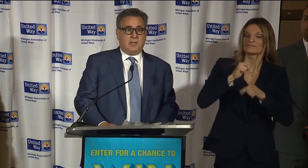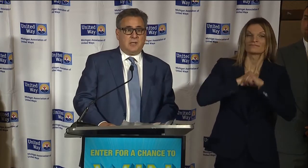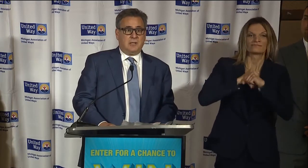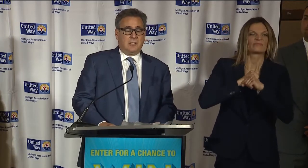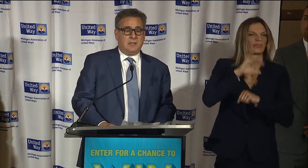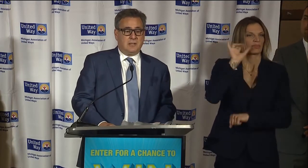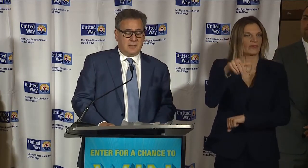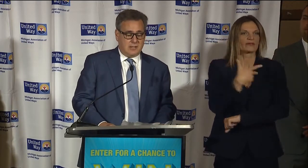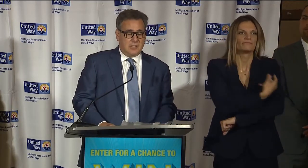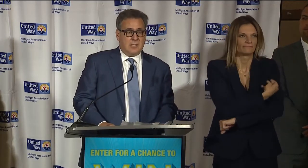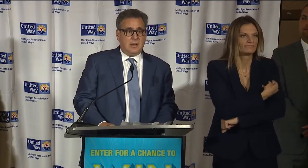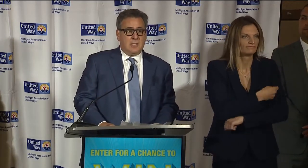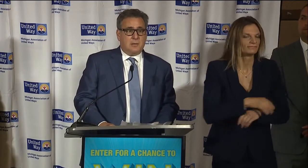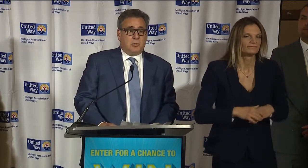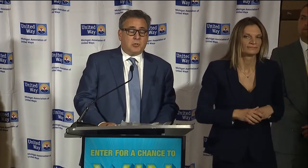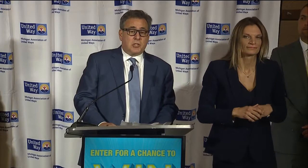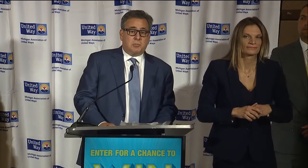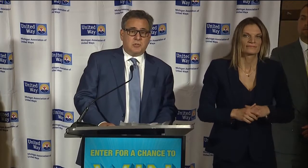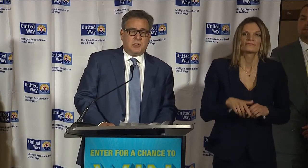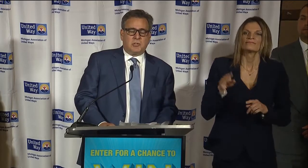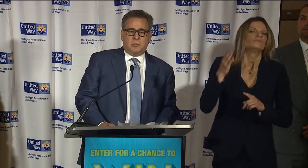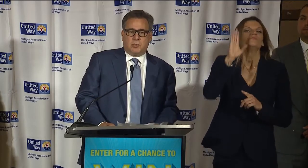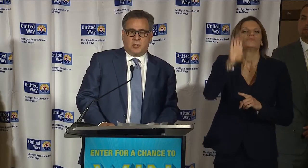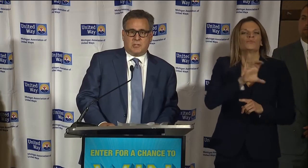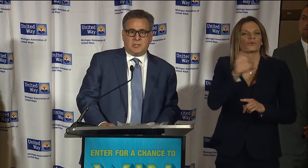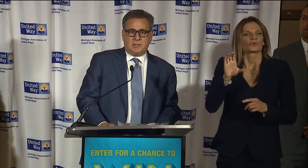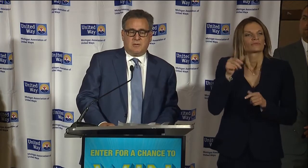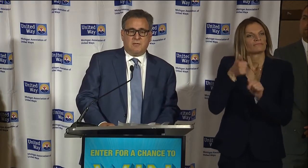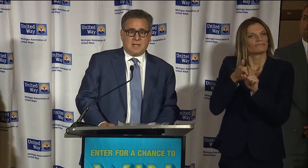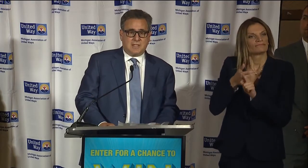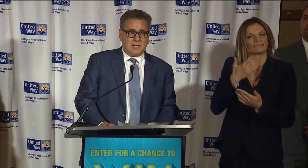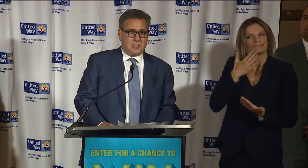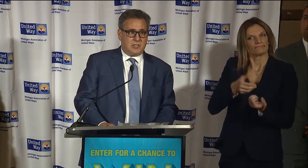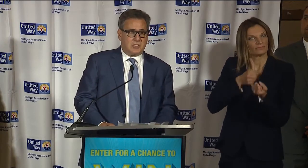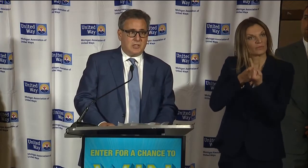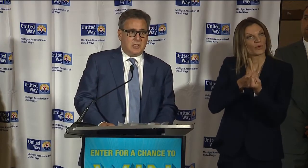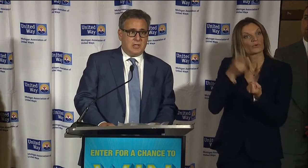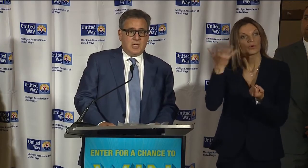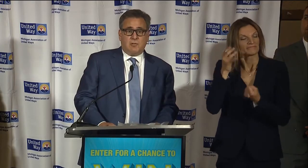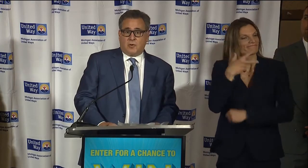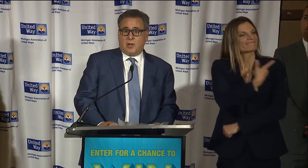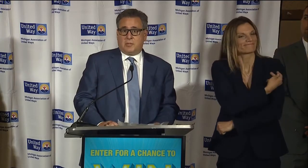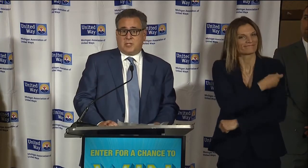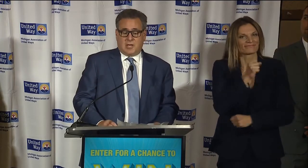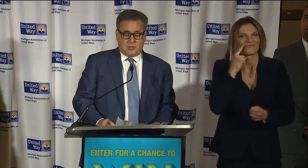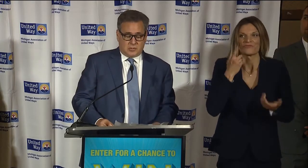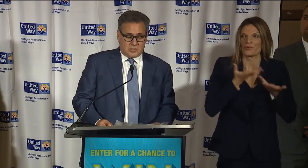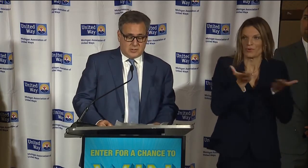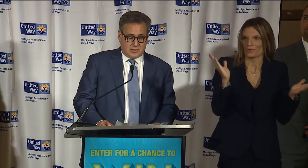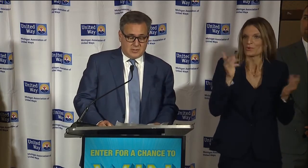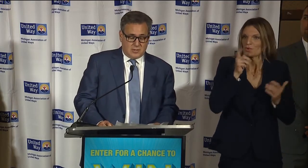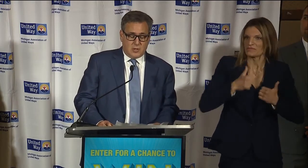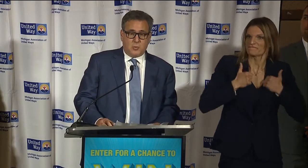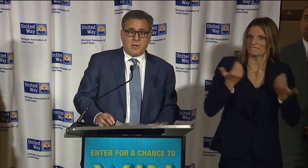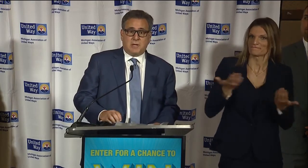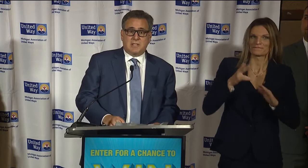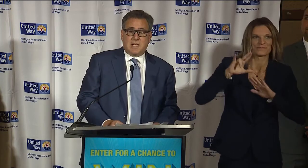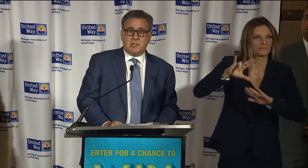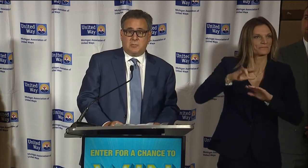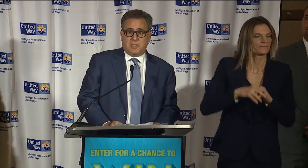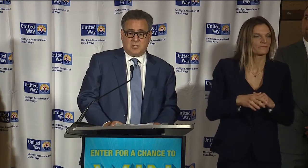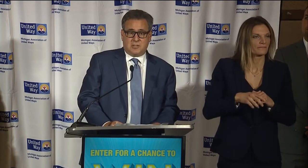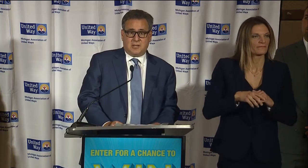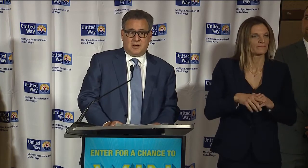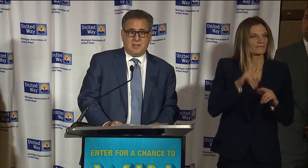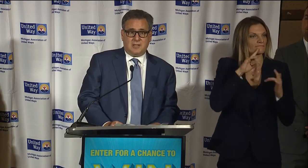modality. Blue Cross Blue Shield supports vaccinations for all Michiganders. We are